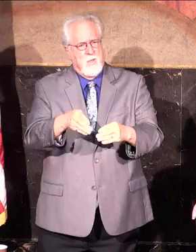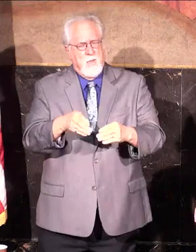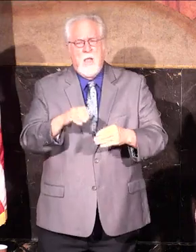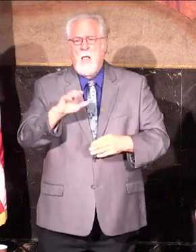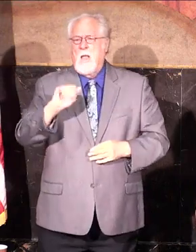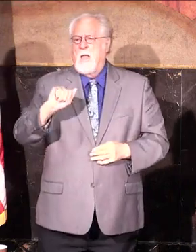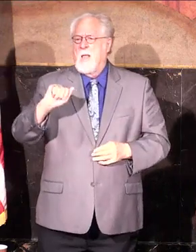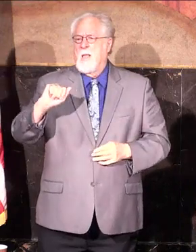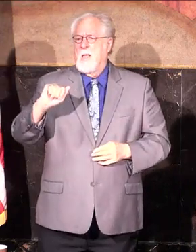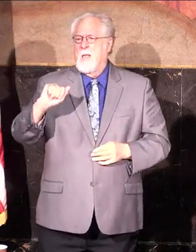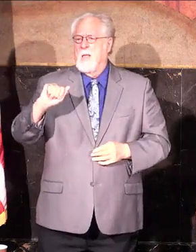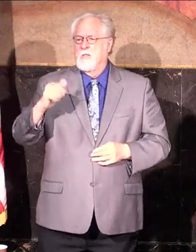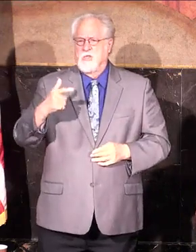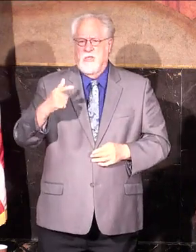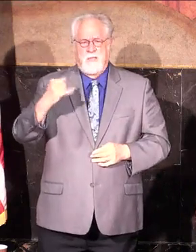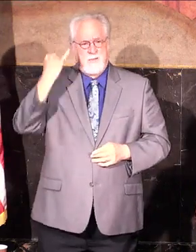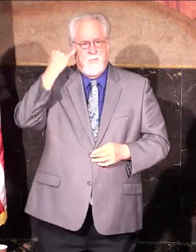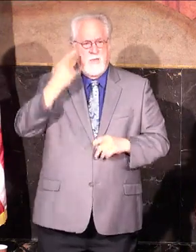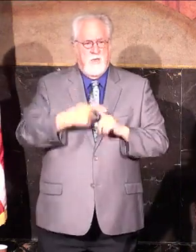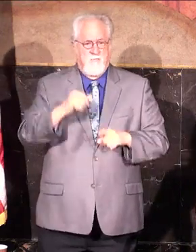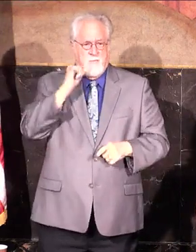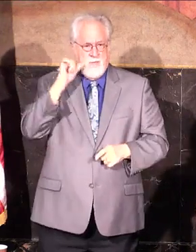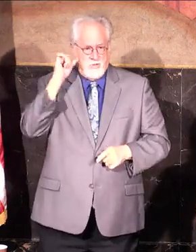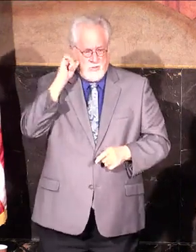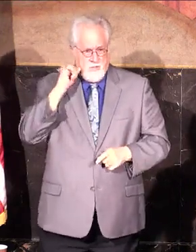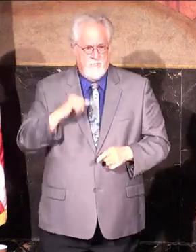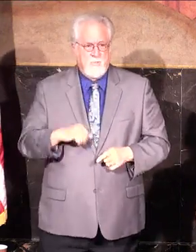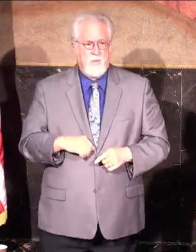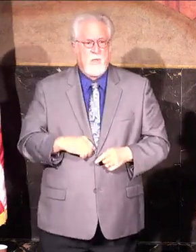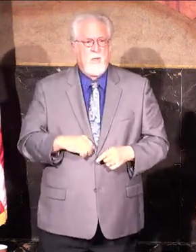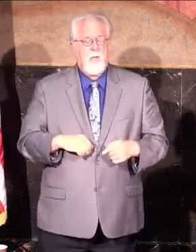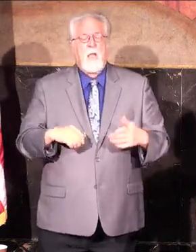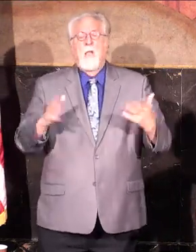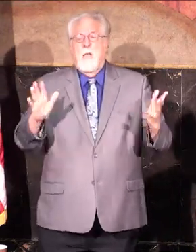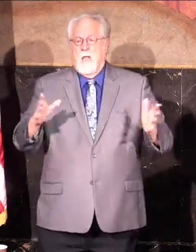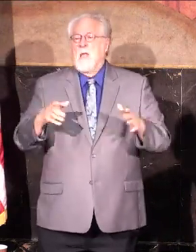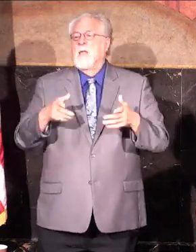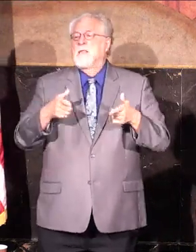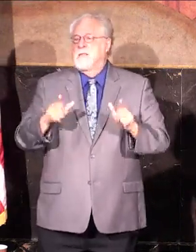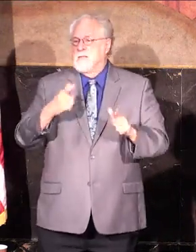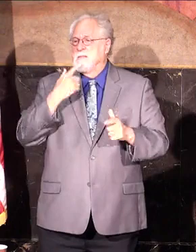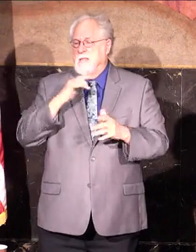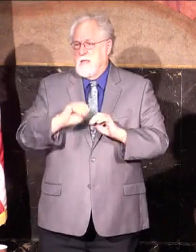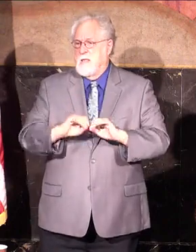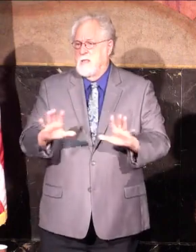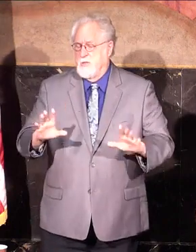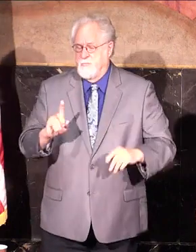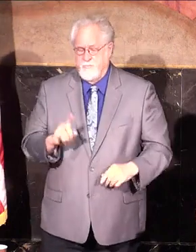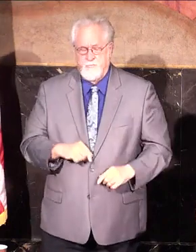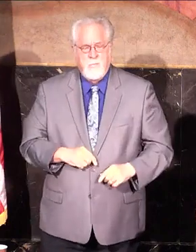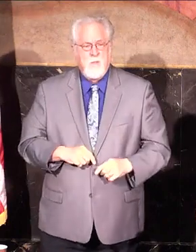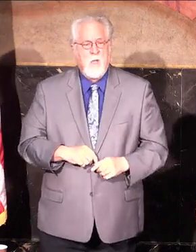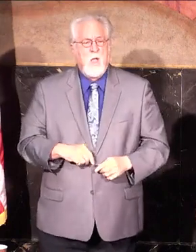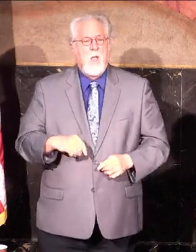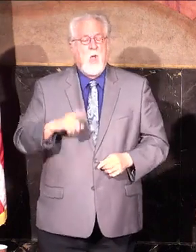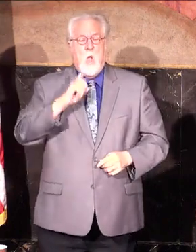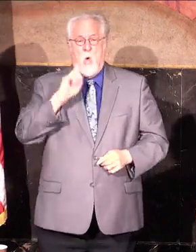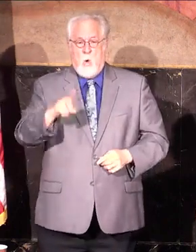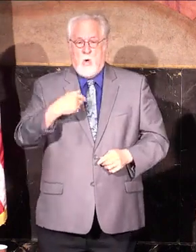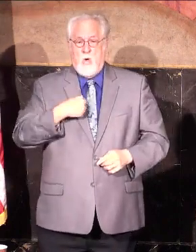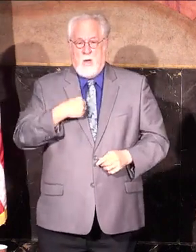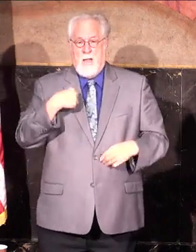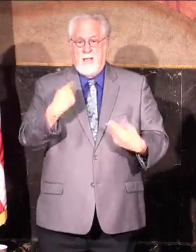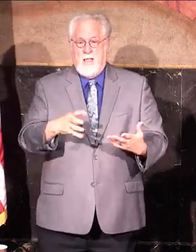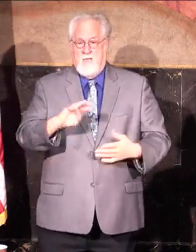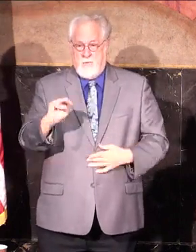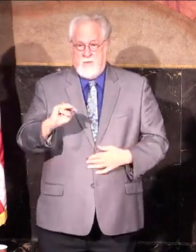Attorney General's opinion from yesterday. Let me just start by being very clear on this point. The order that I issued on